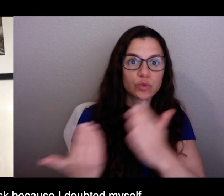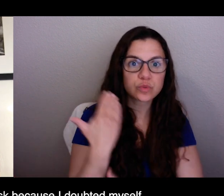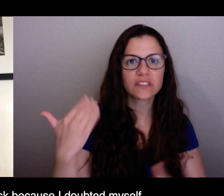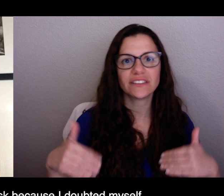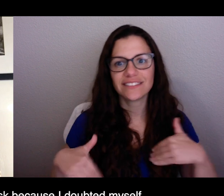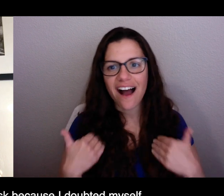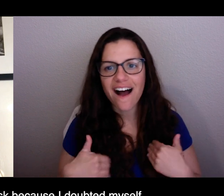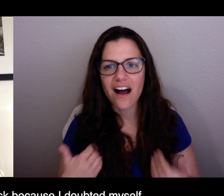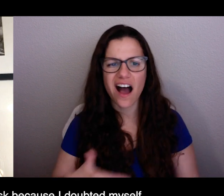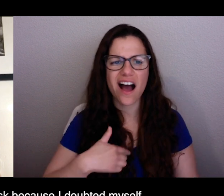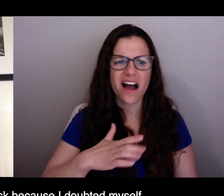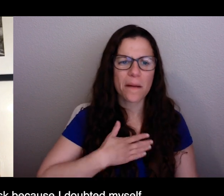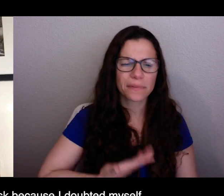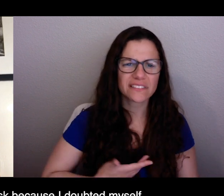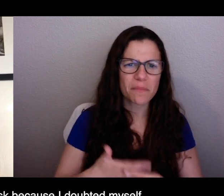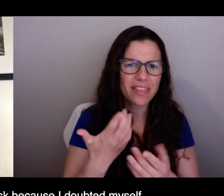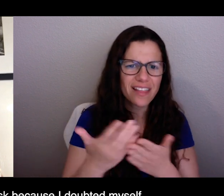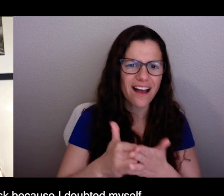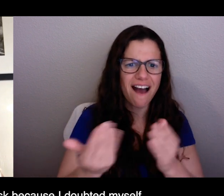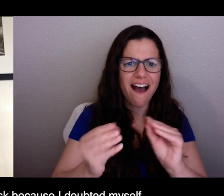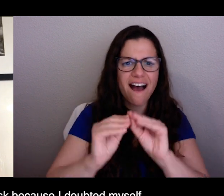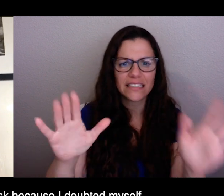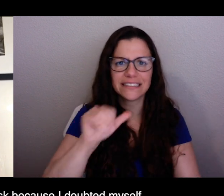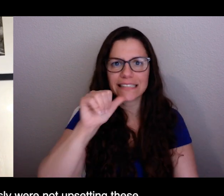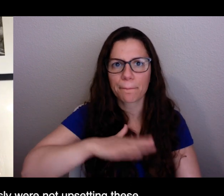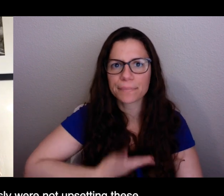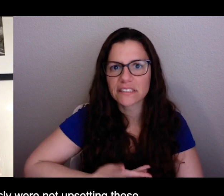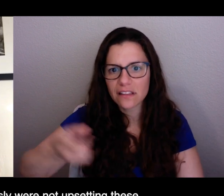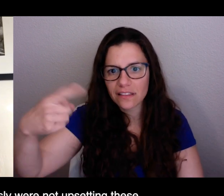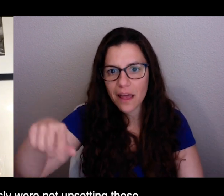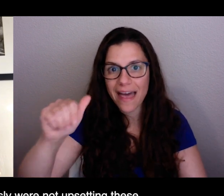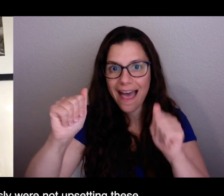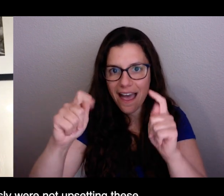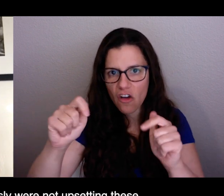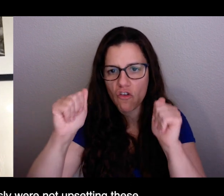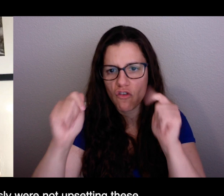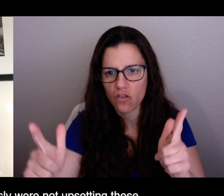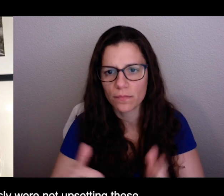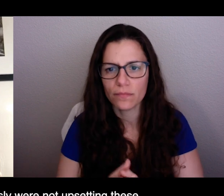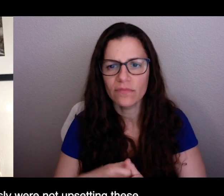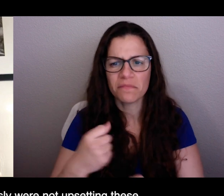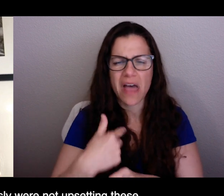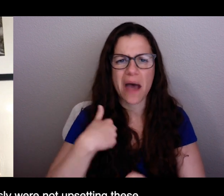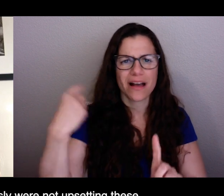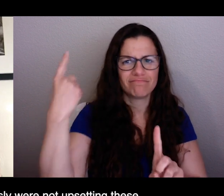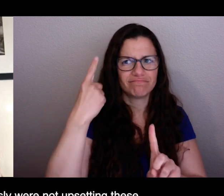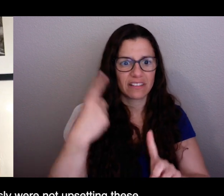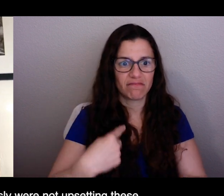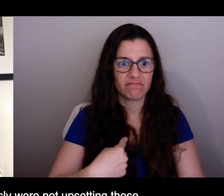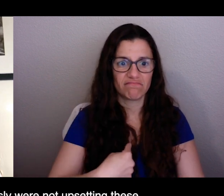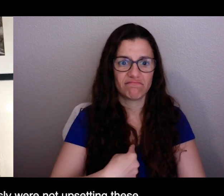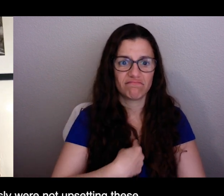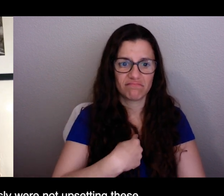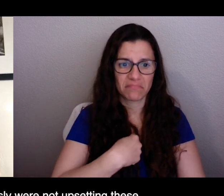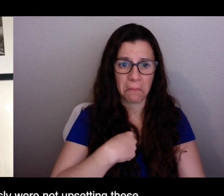doubted myself. I was new, I was young. I was upset about things that obviously were not upsetting these people at all. So